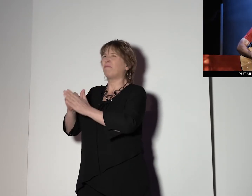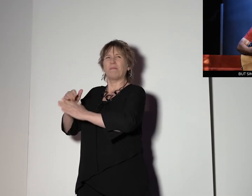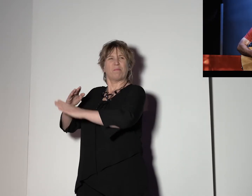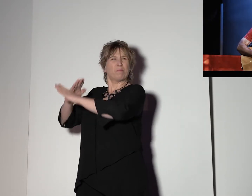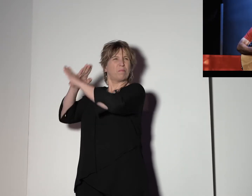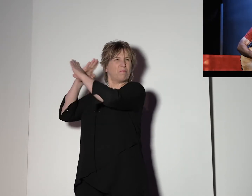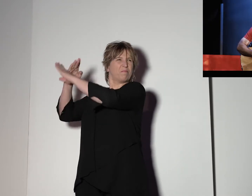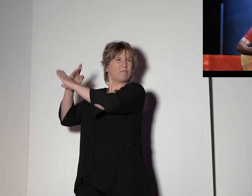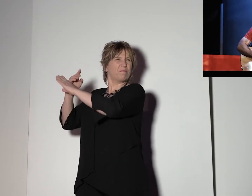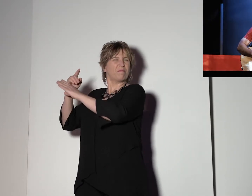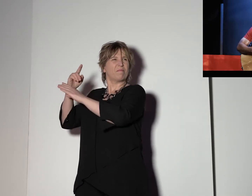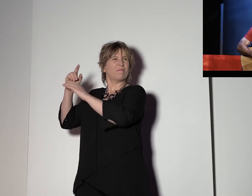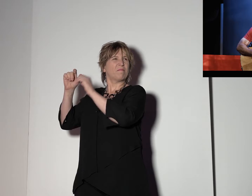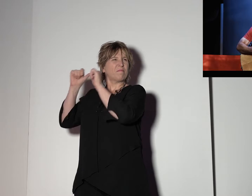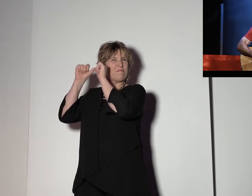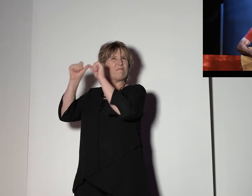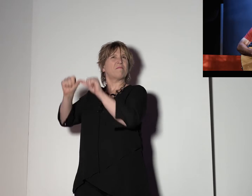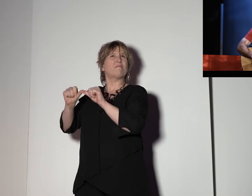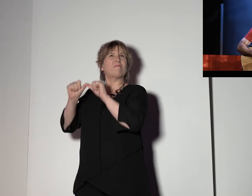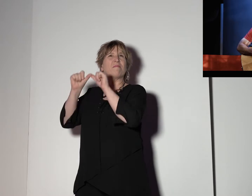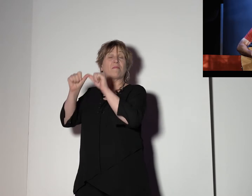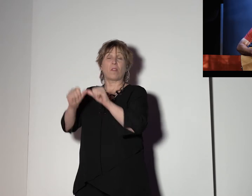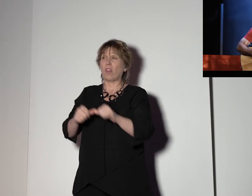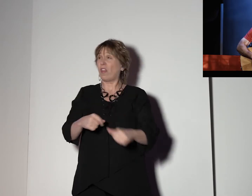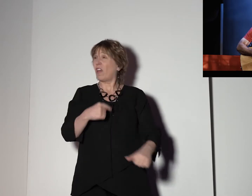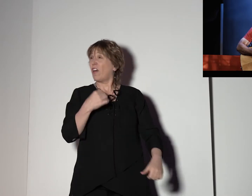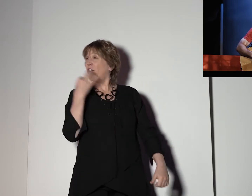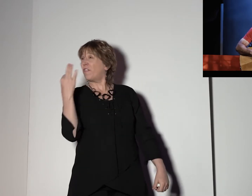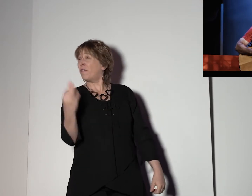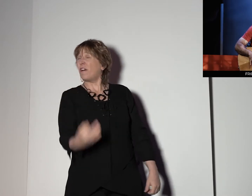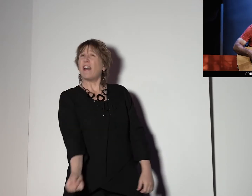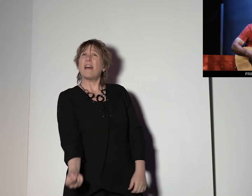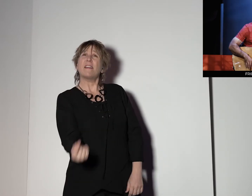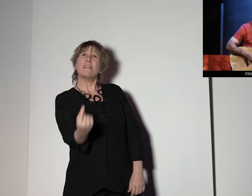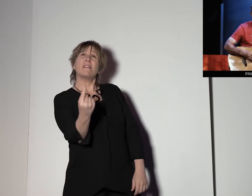impossible ever stopped you?